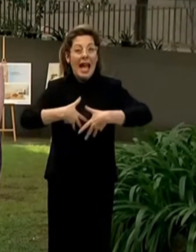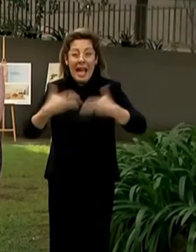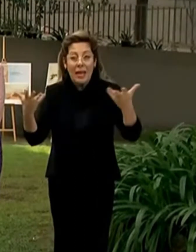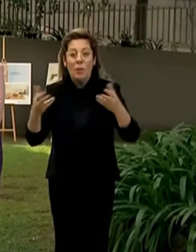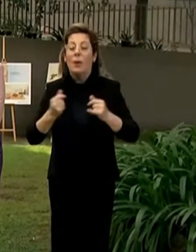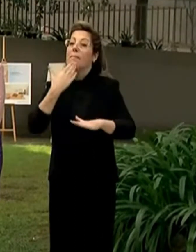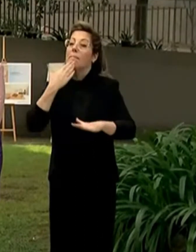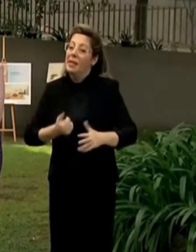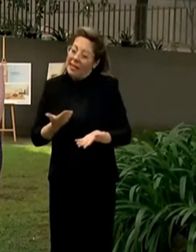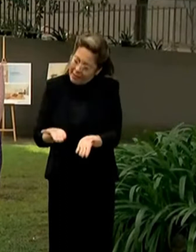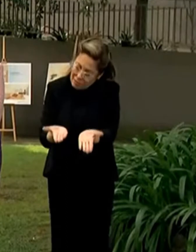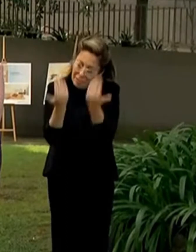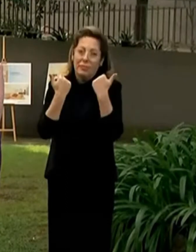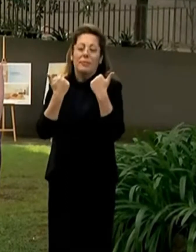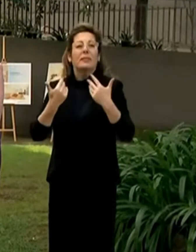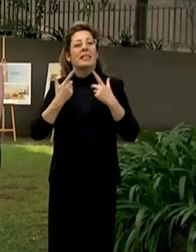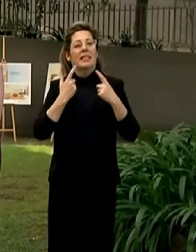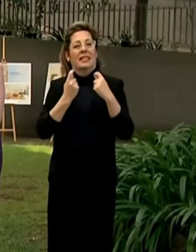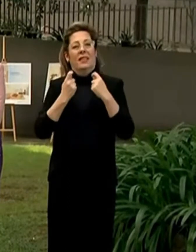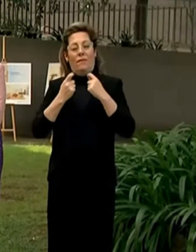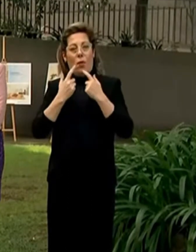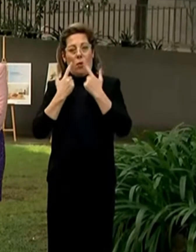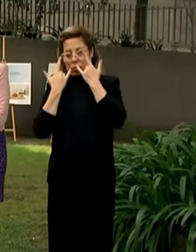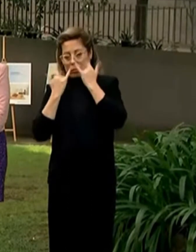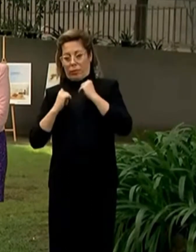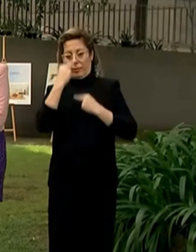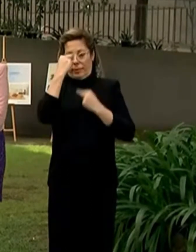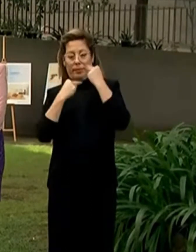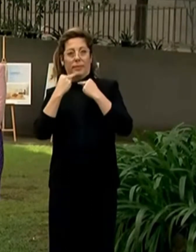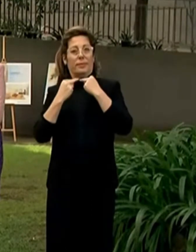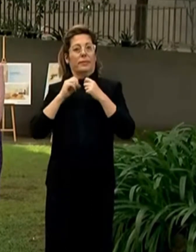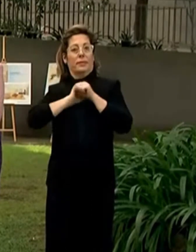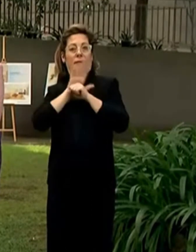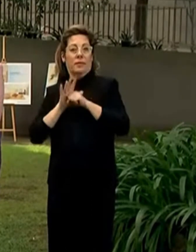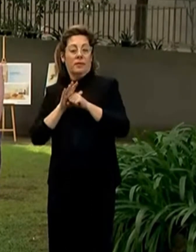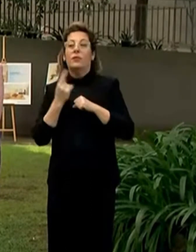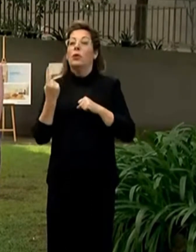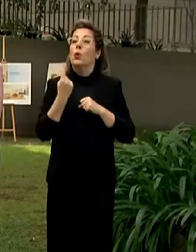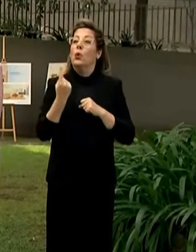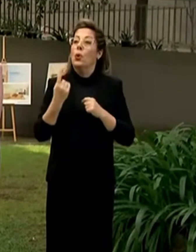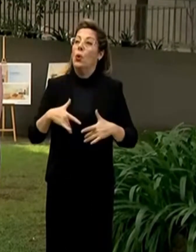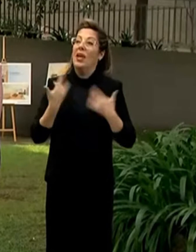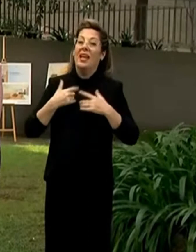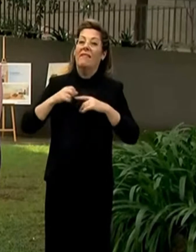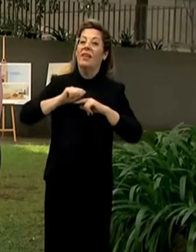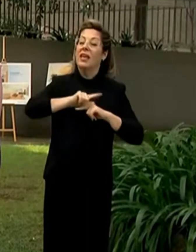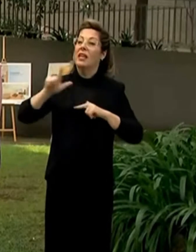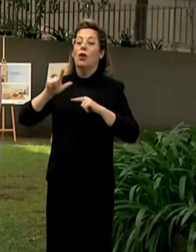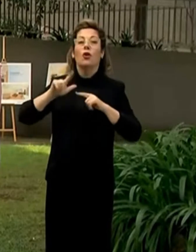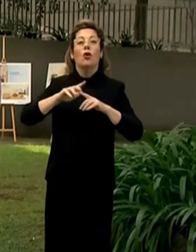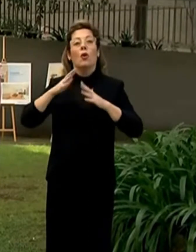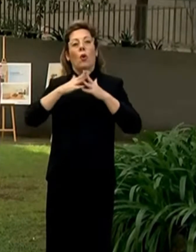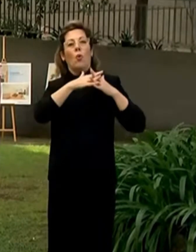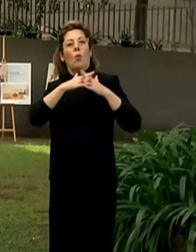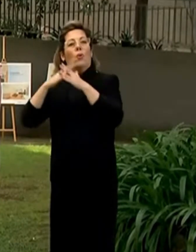particularly those members of the community who live and reside in Greater Western Sydney and the Potts Point